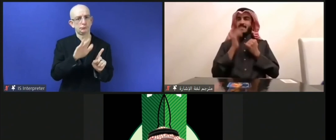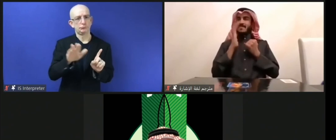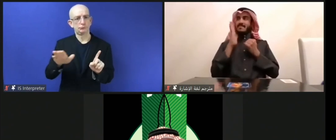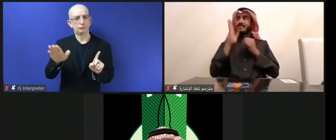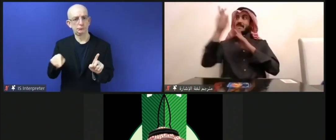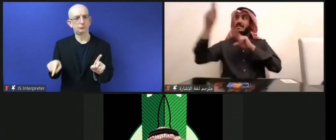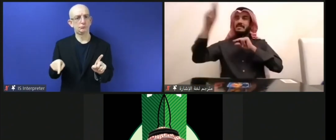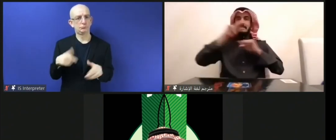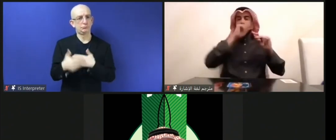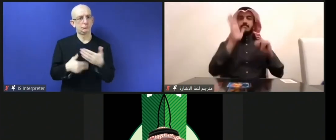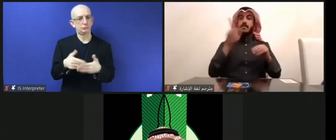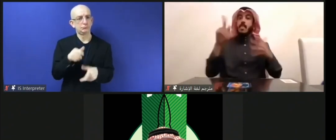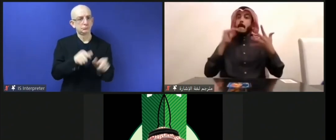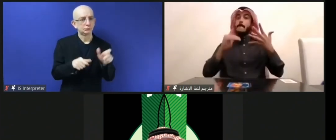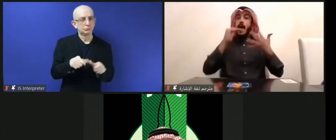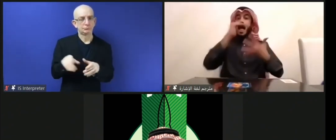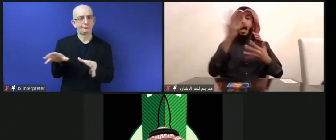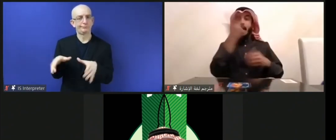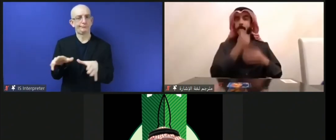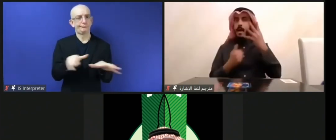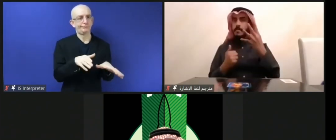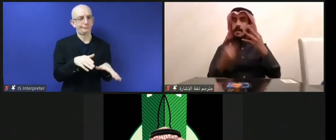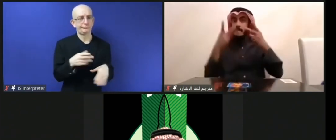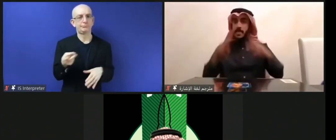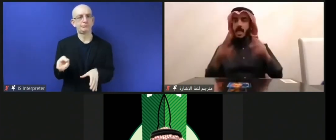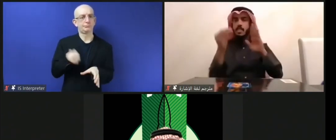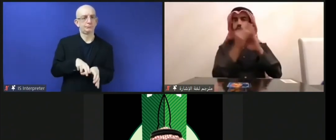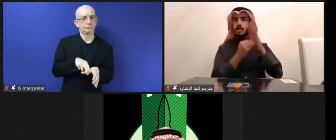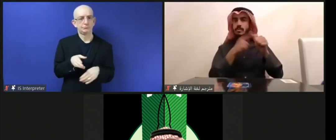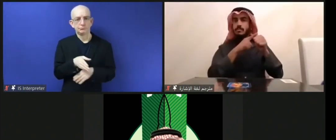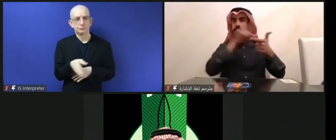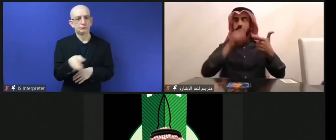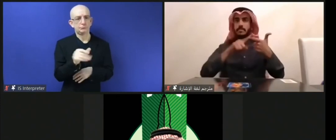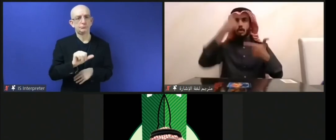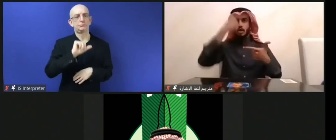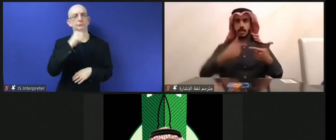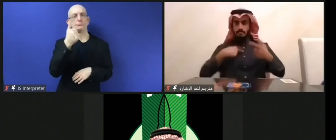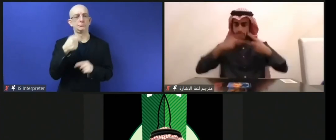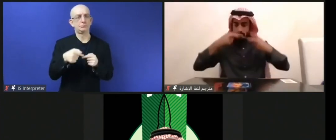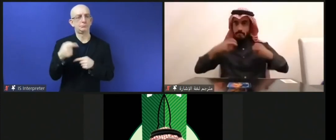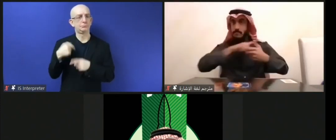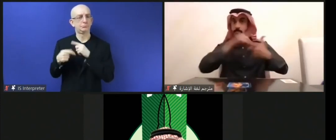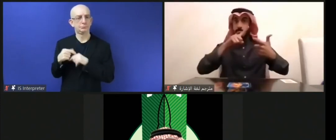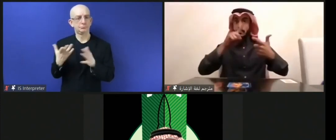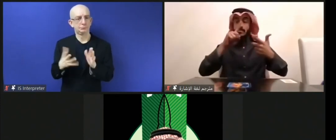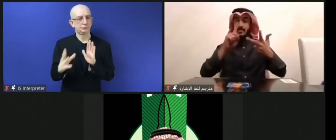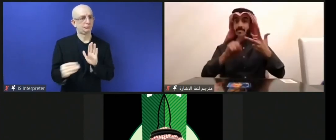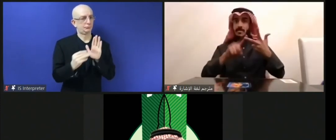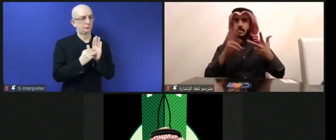4 stages, starting with the registration, then the self-assessment, then the auditing, then the